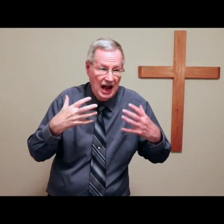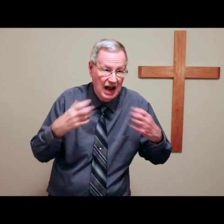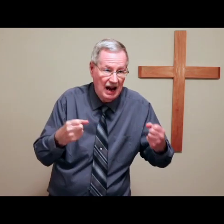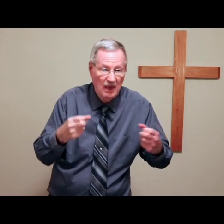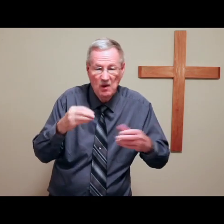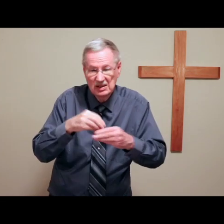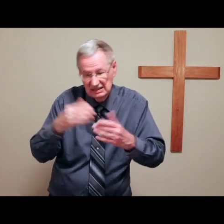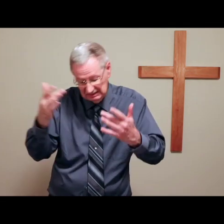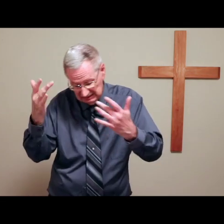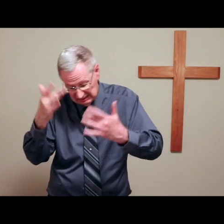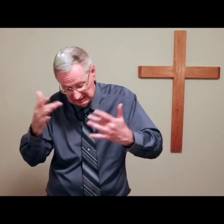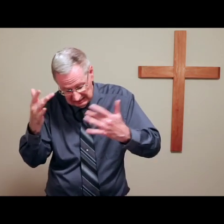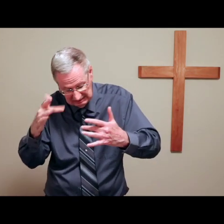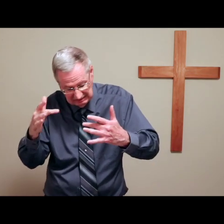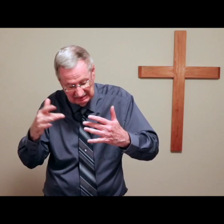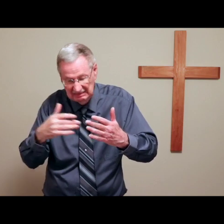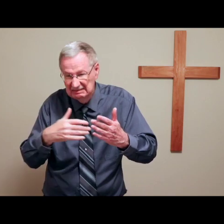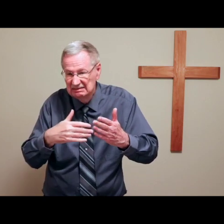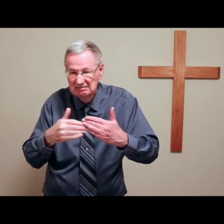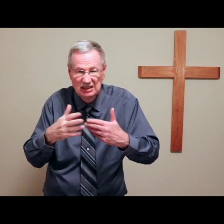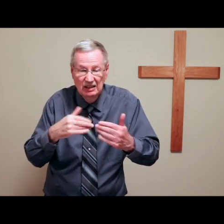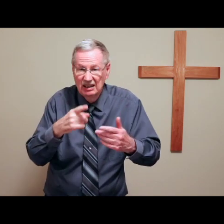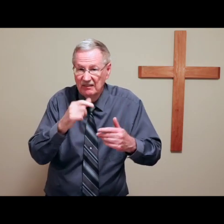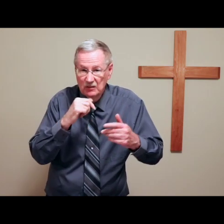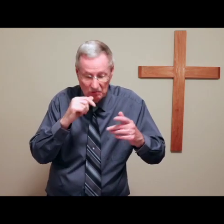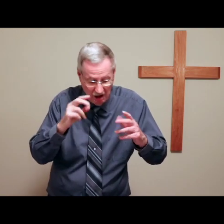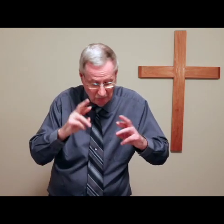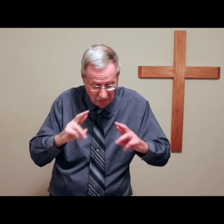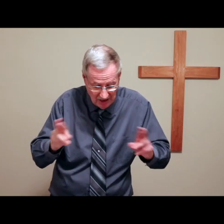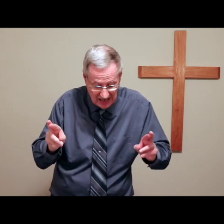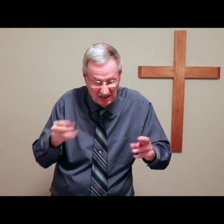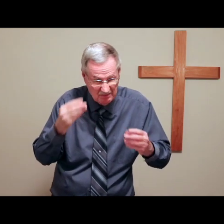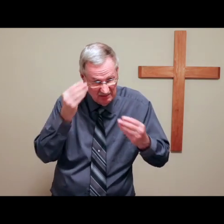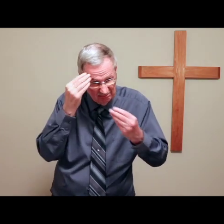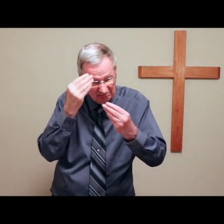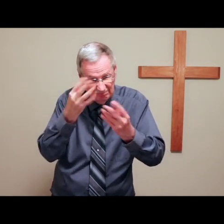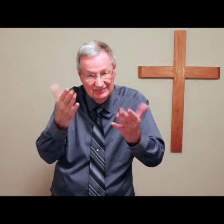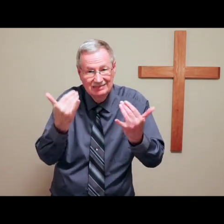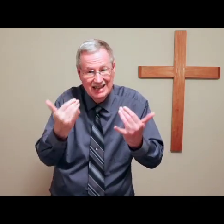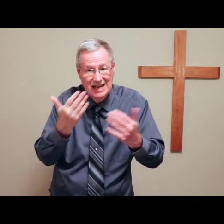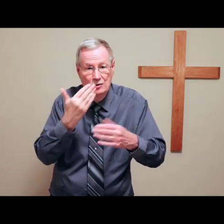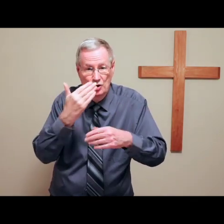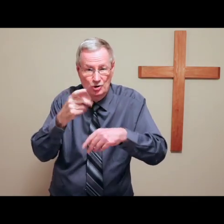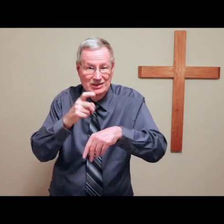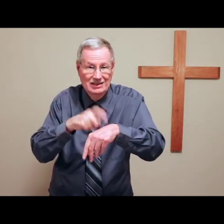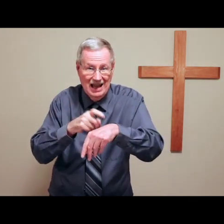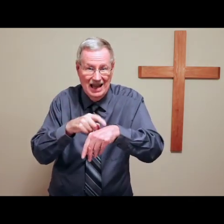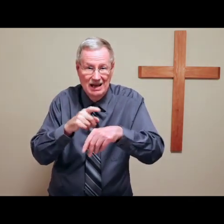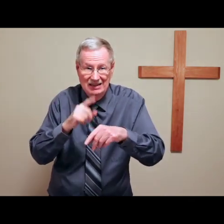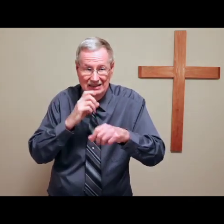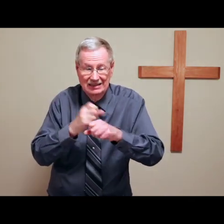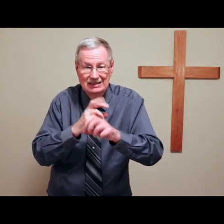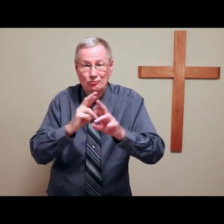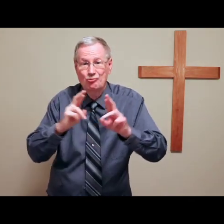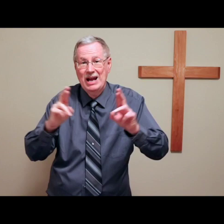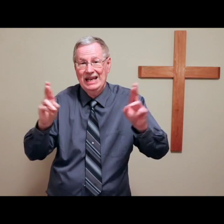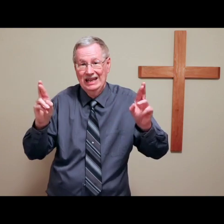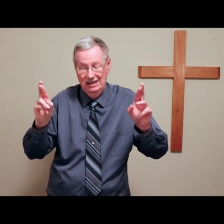Whether you're in good health or in sickness, if you're not ready, now is a good time to become